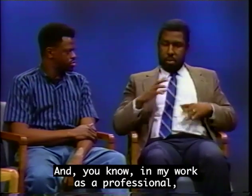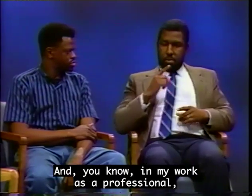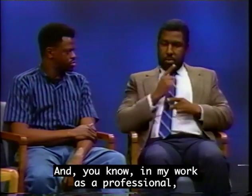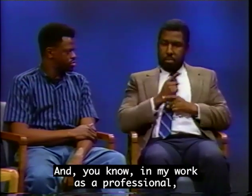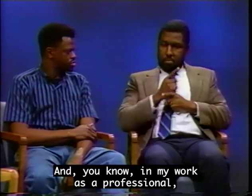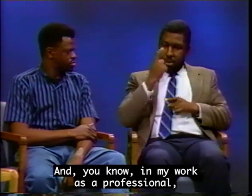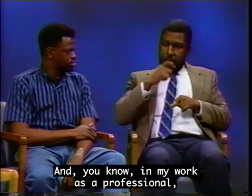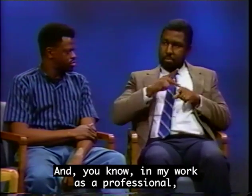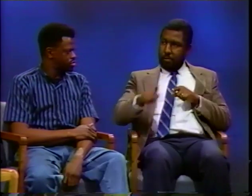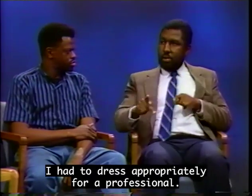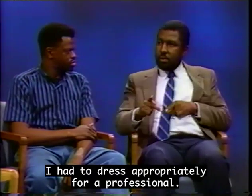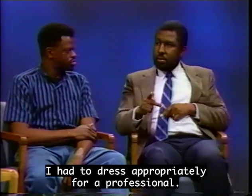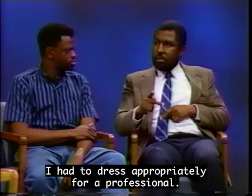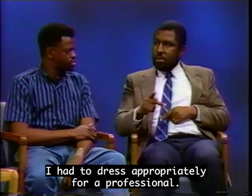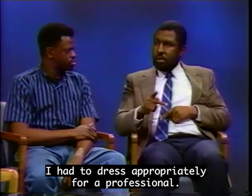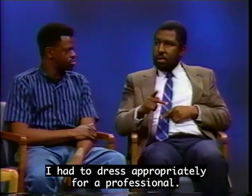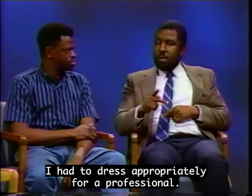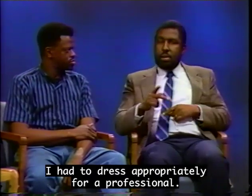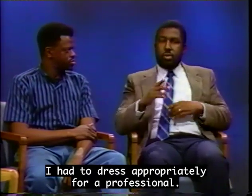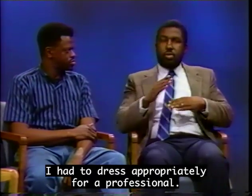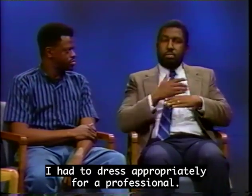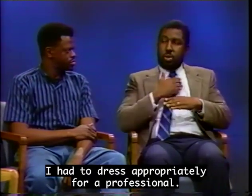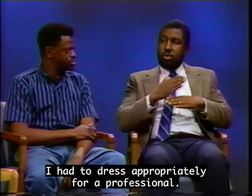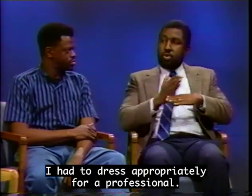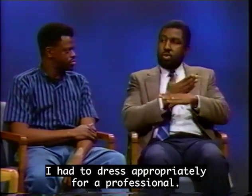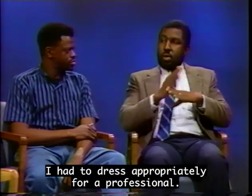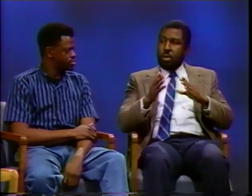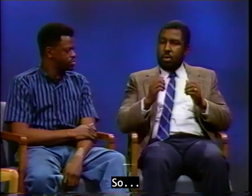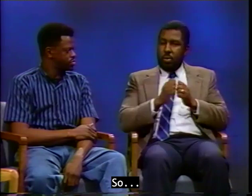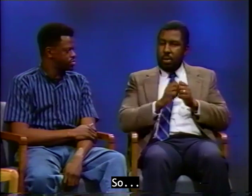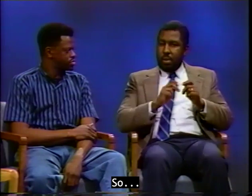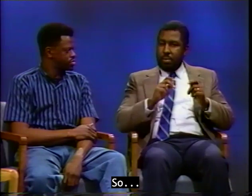work as a professional, I had to dress appropriately for a professional. So